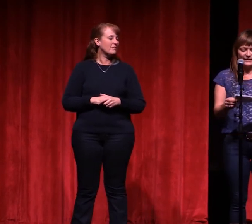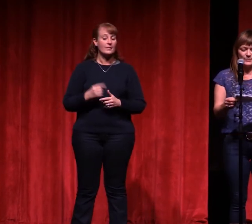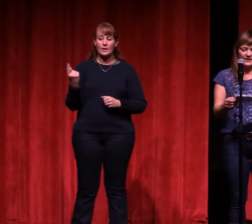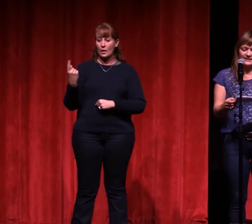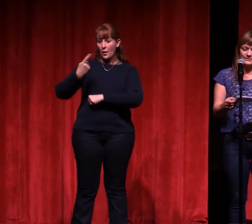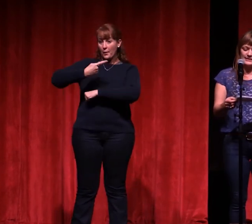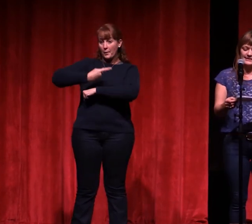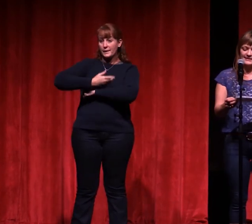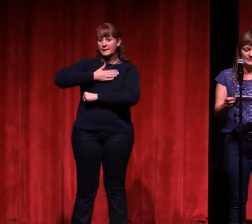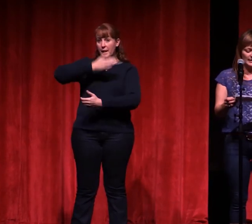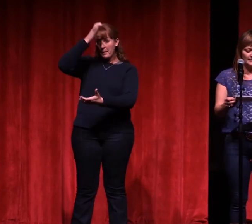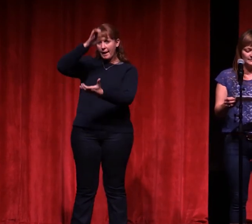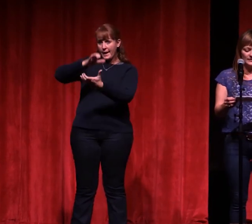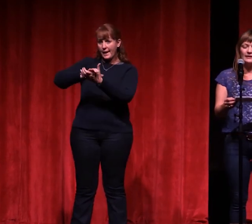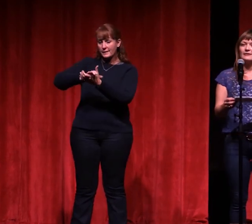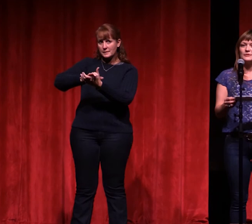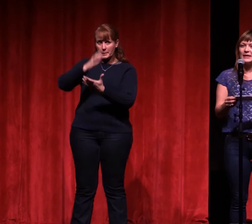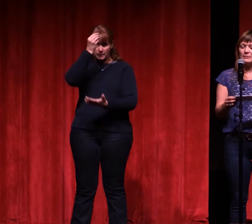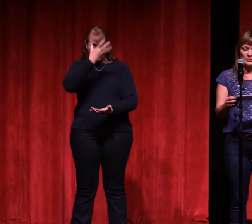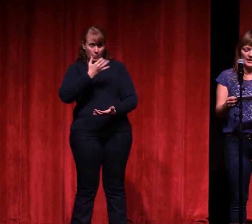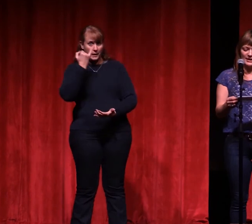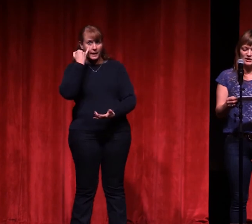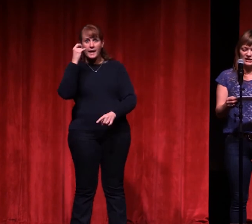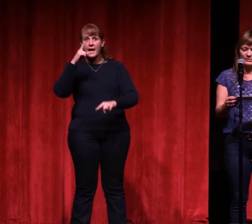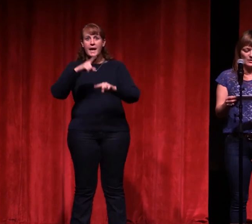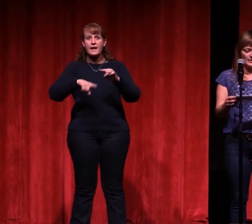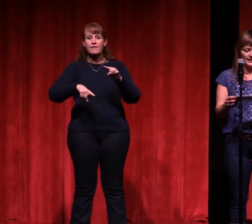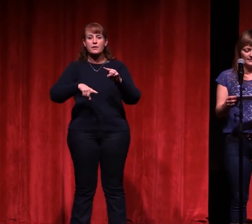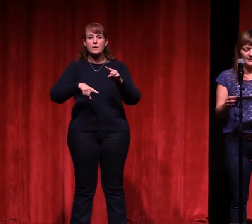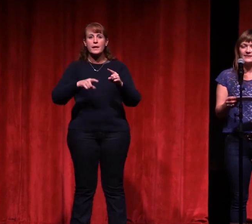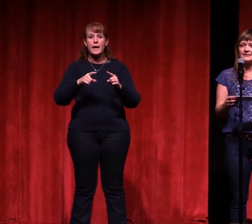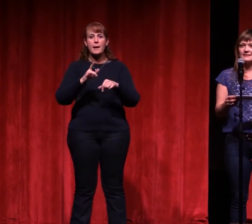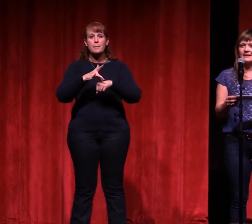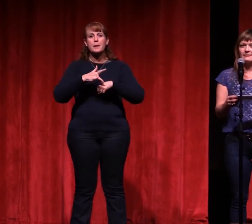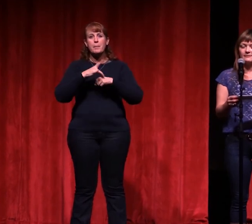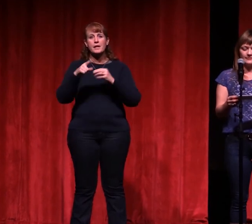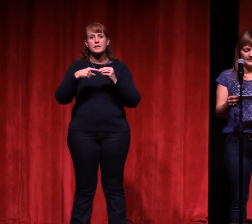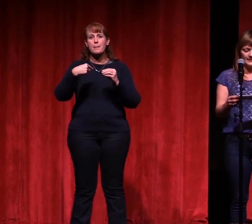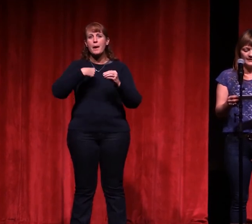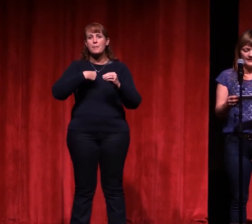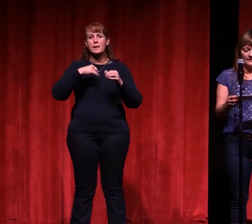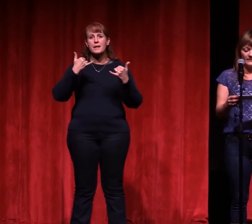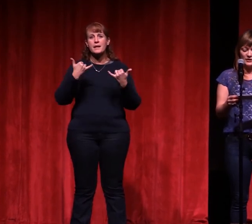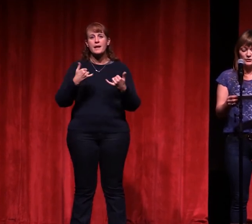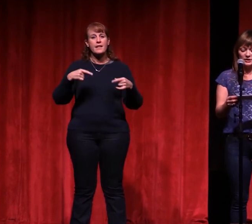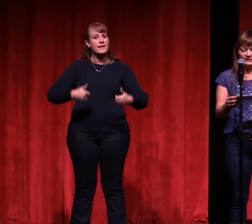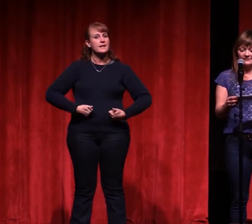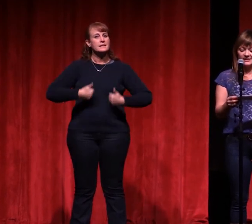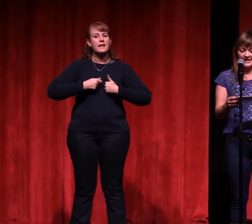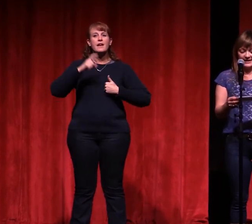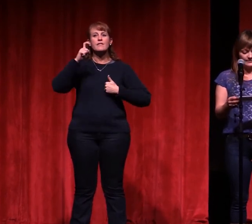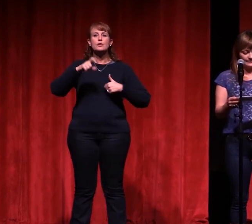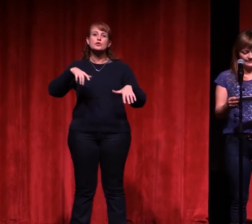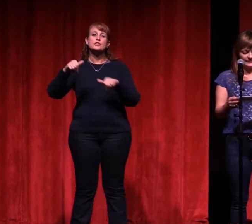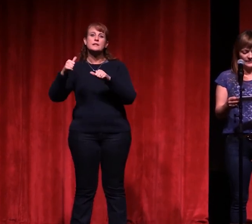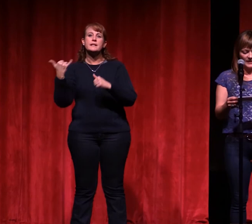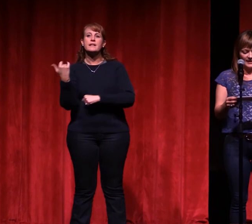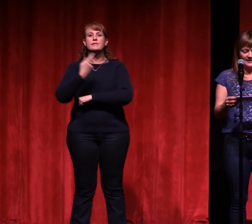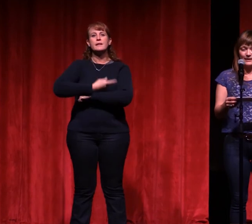One day, my husband said to me, "If you can't be passionate about me and this life, then you should leave